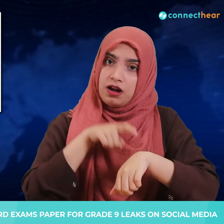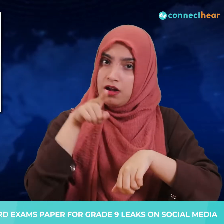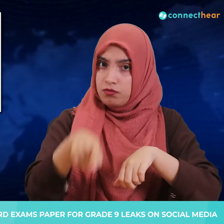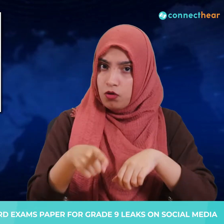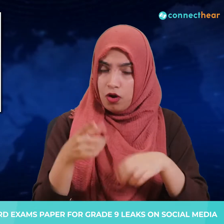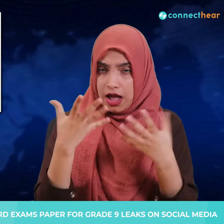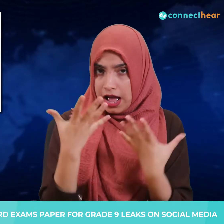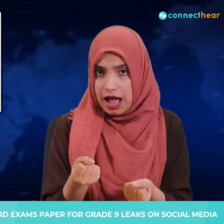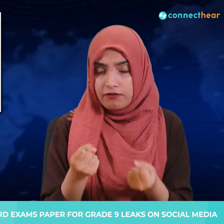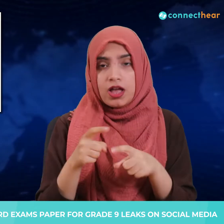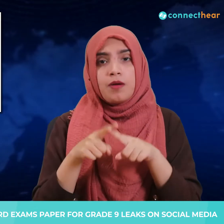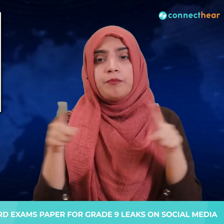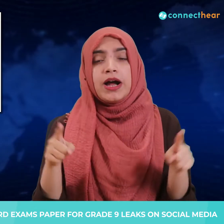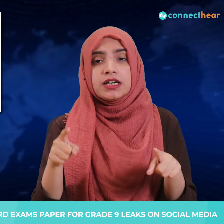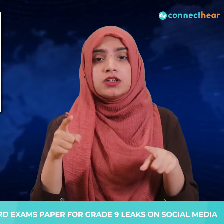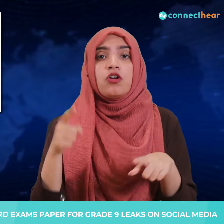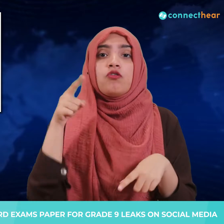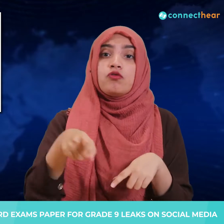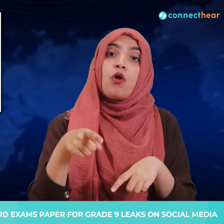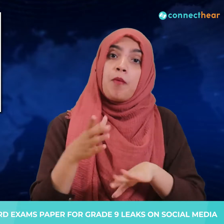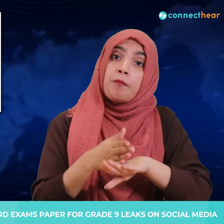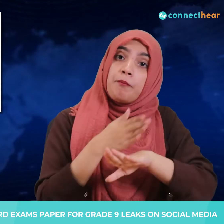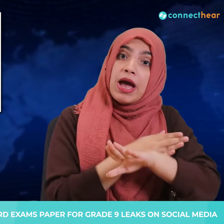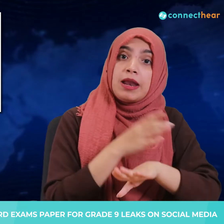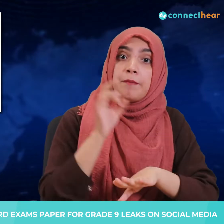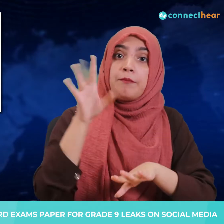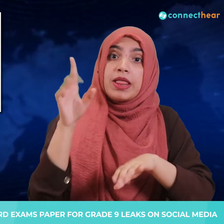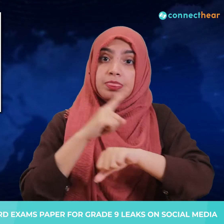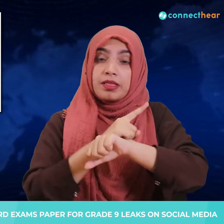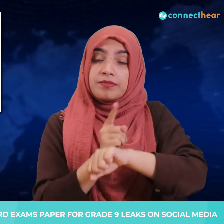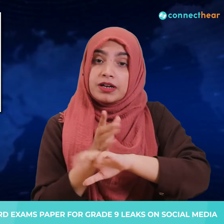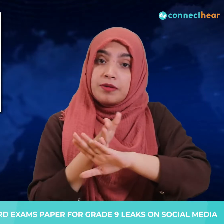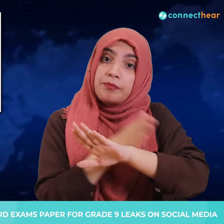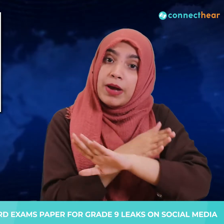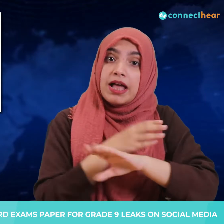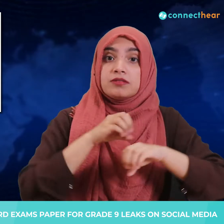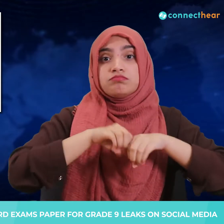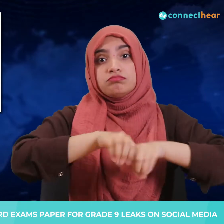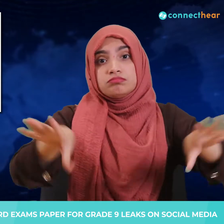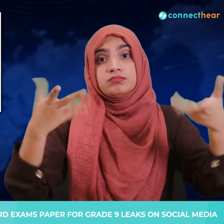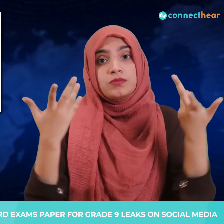a.m. and was leaked on social media at 9:15 a.m.